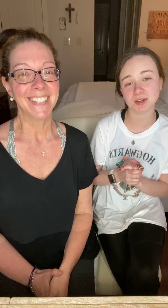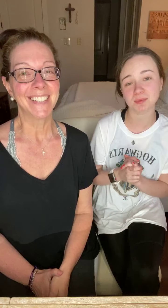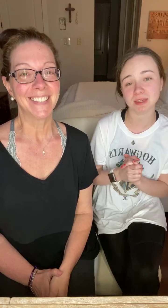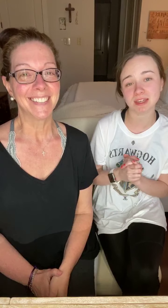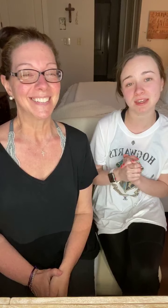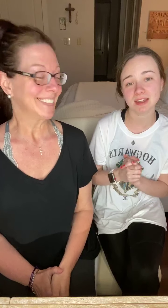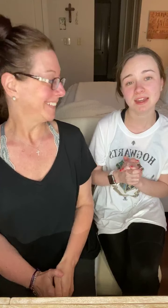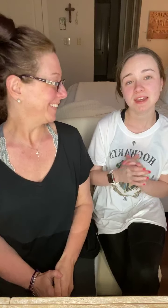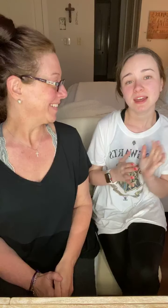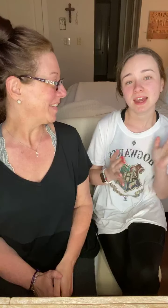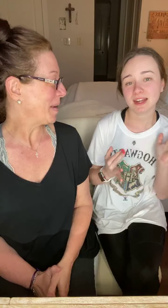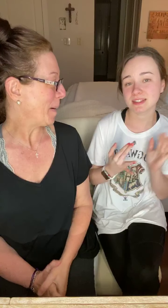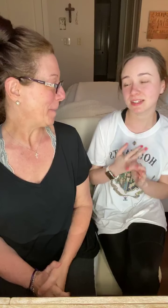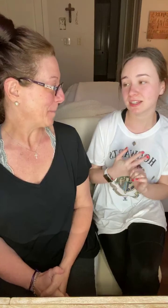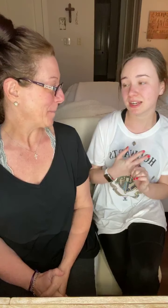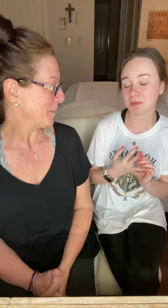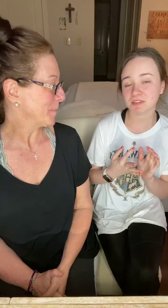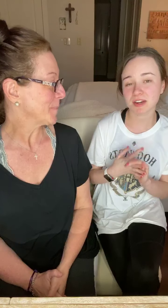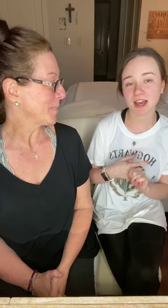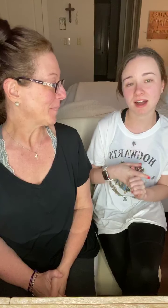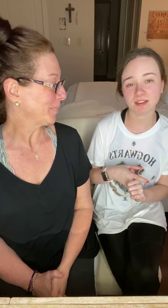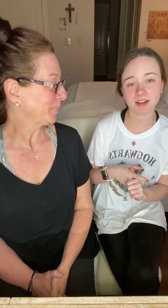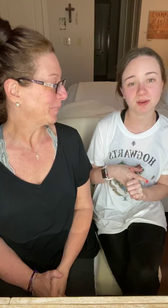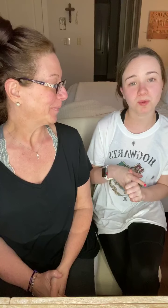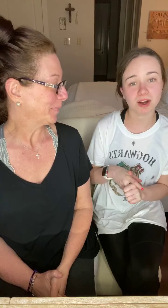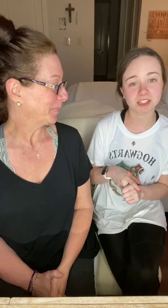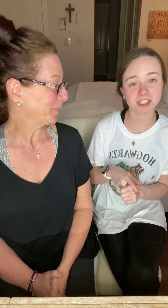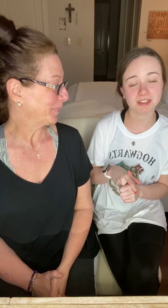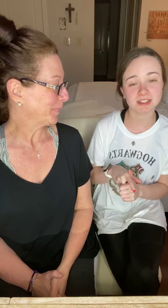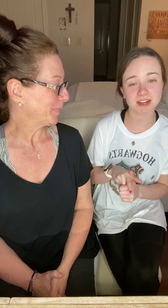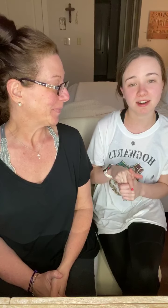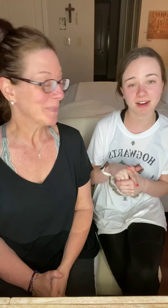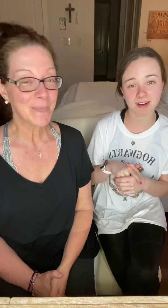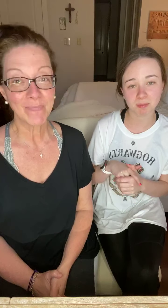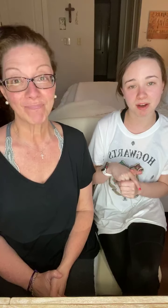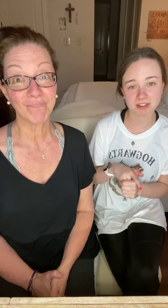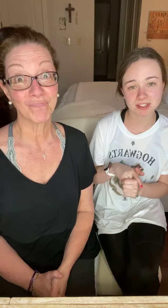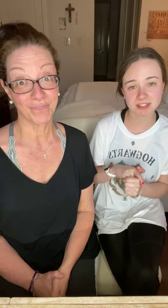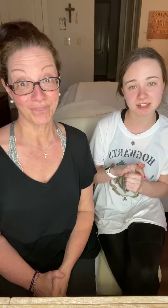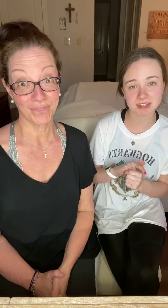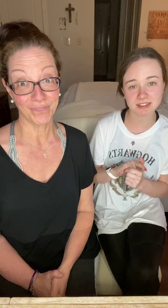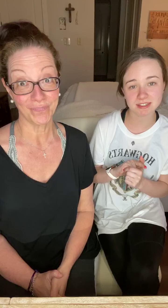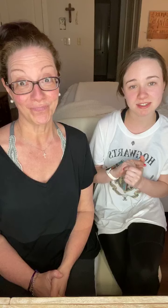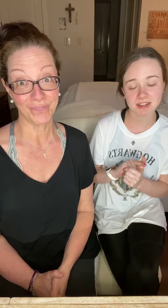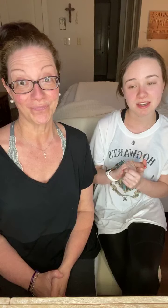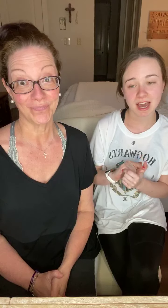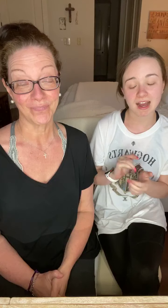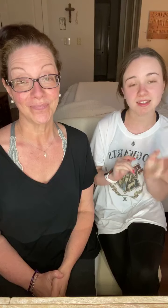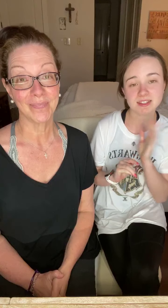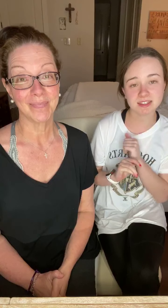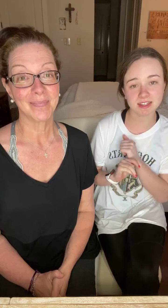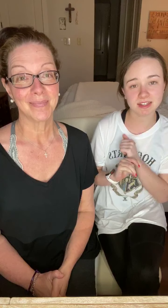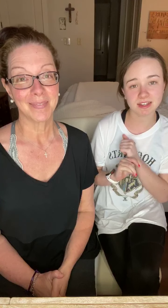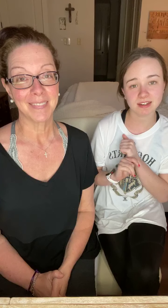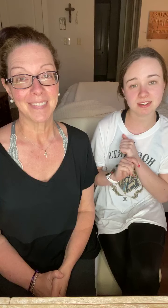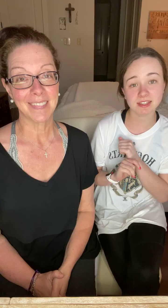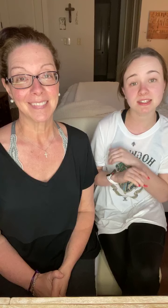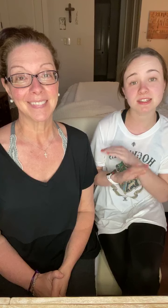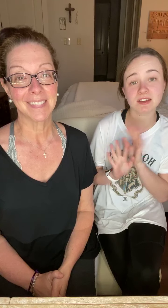so me and Dylan and my friend Allie are watching the entire Harry Potter series. Allie's seen it. Dylan's never